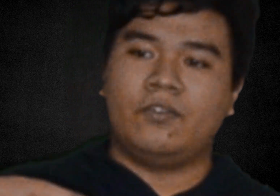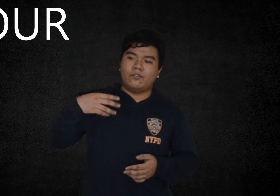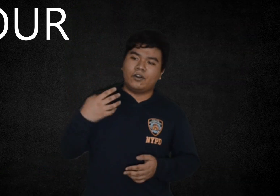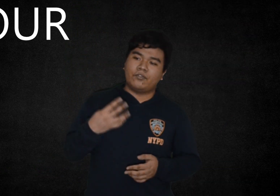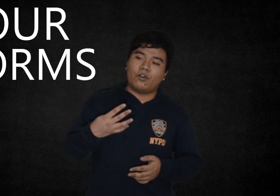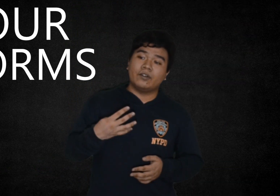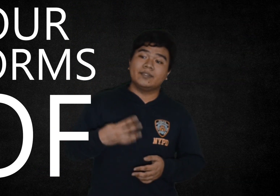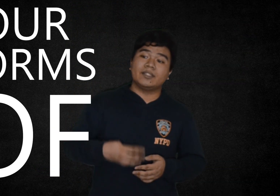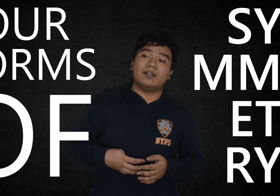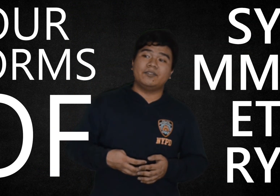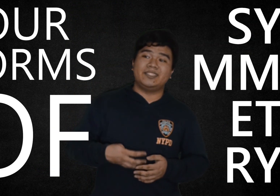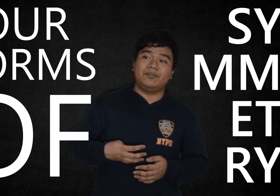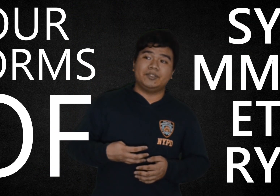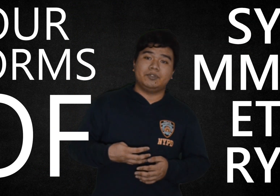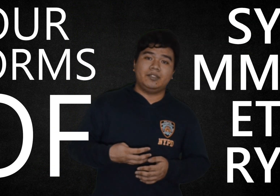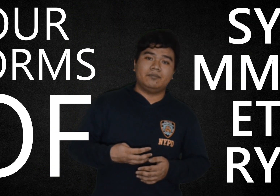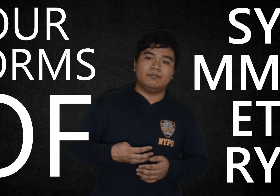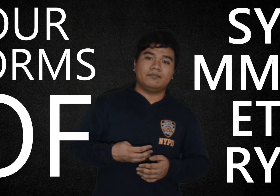four forms of symmetry.